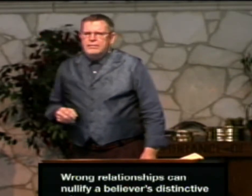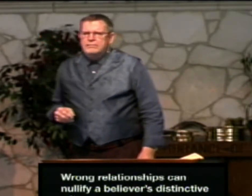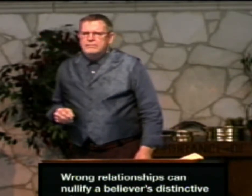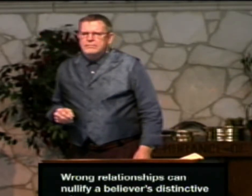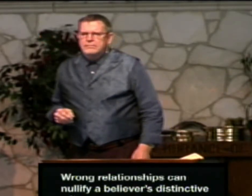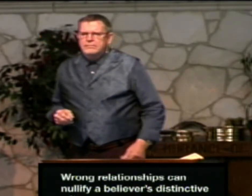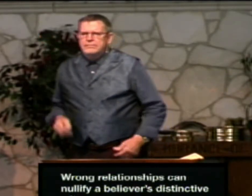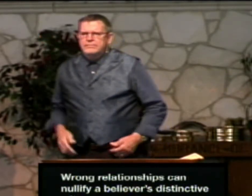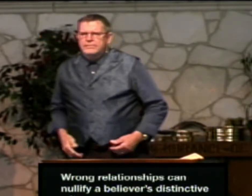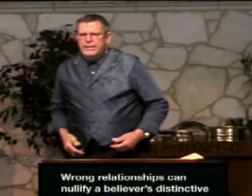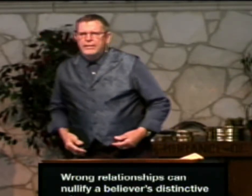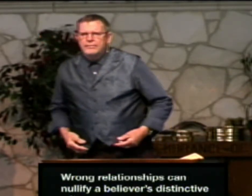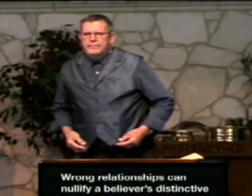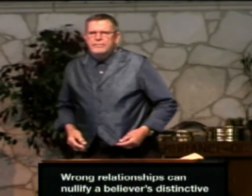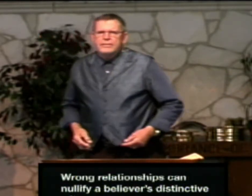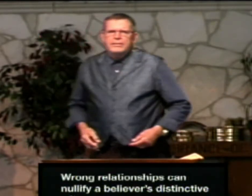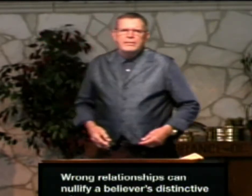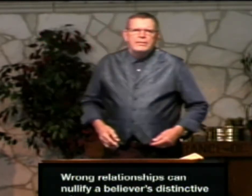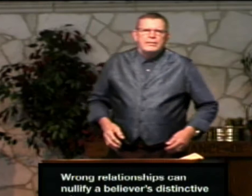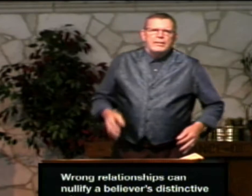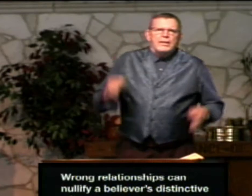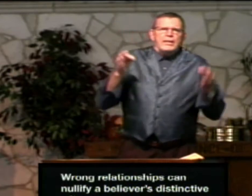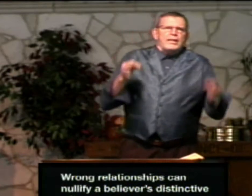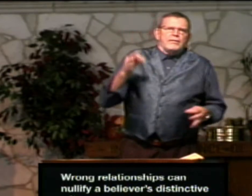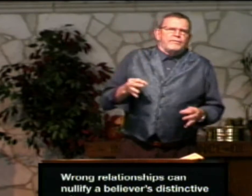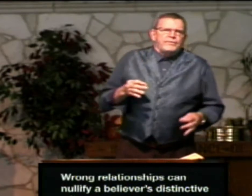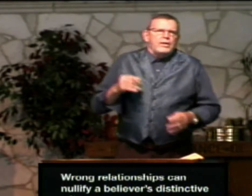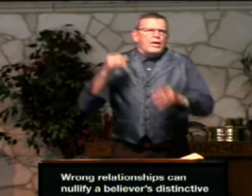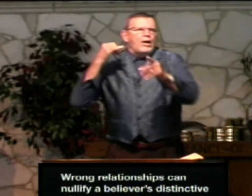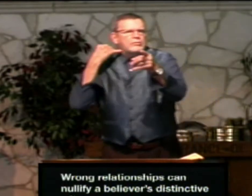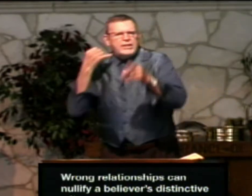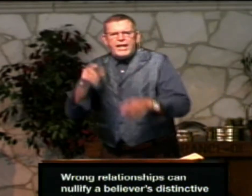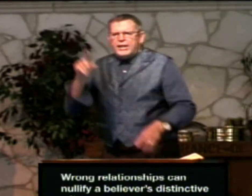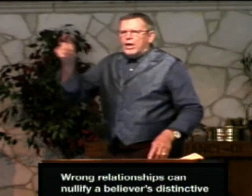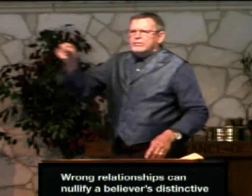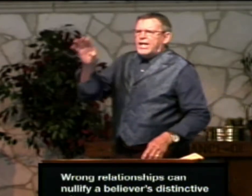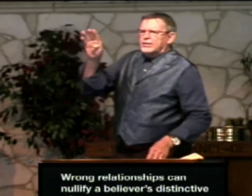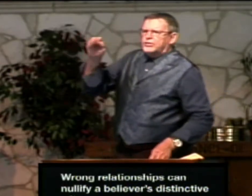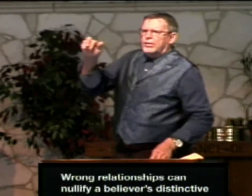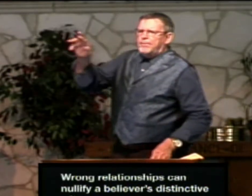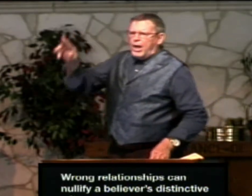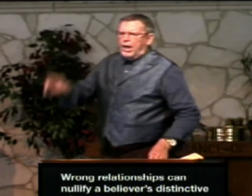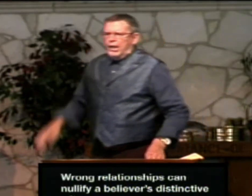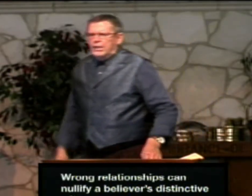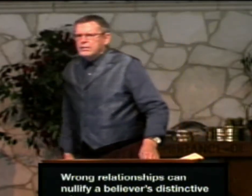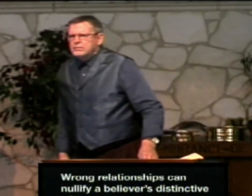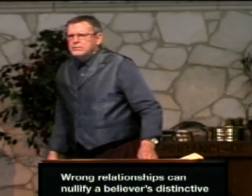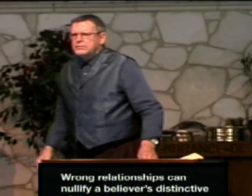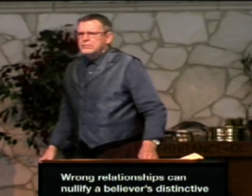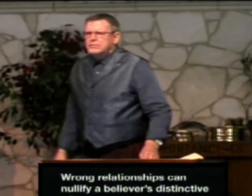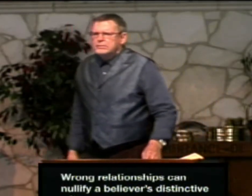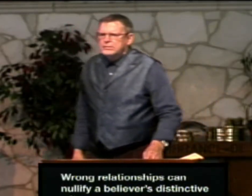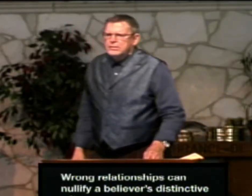witness. Yeah. If Jose goes out to a bar